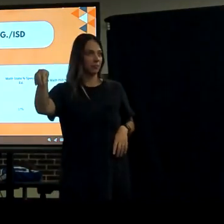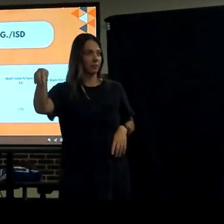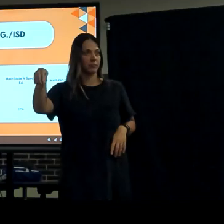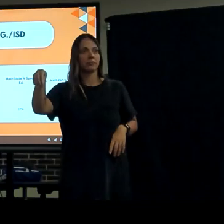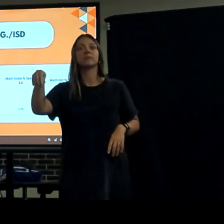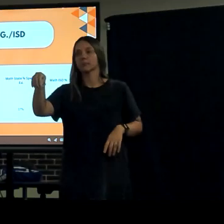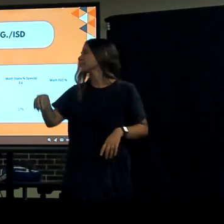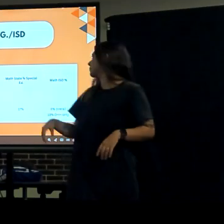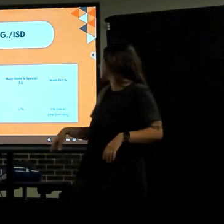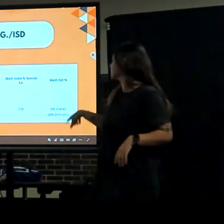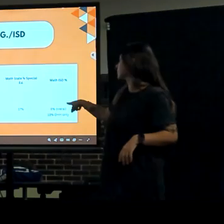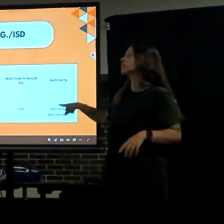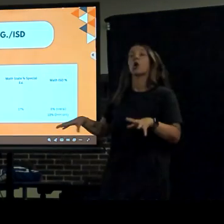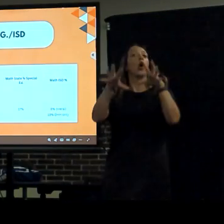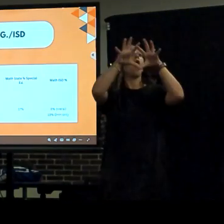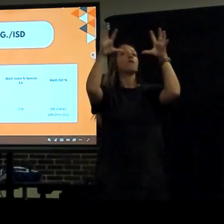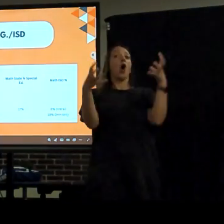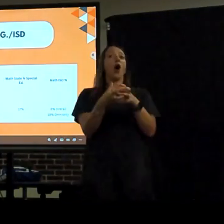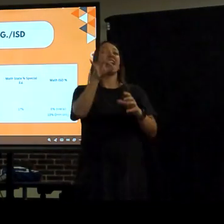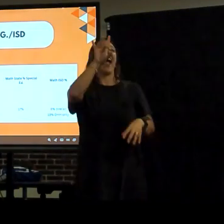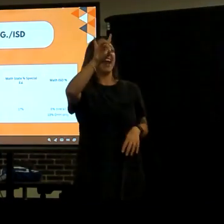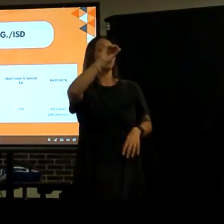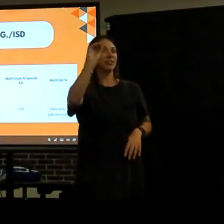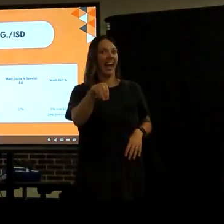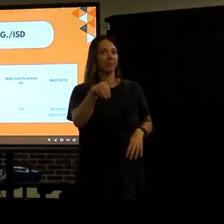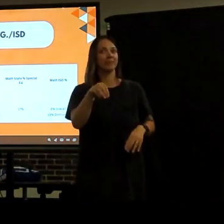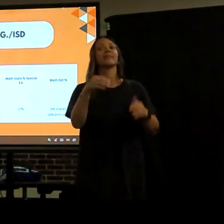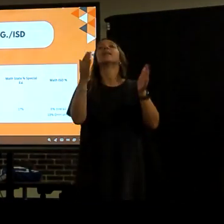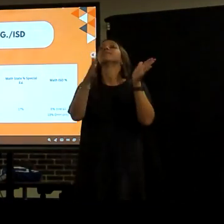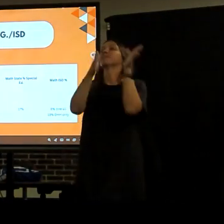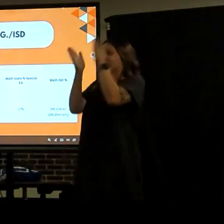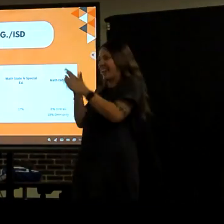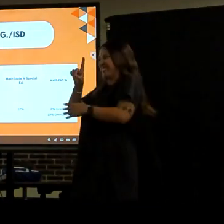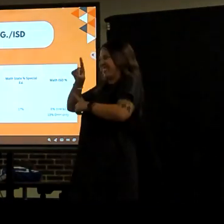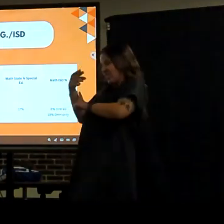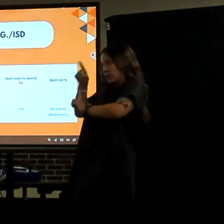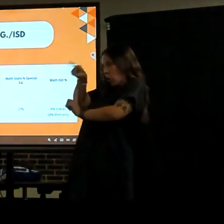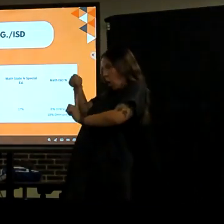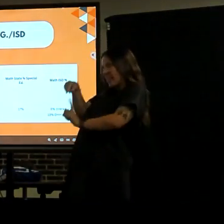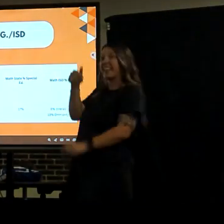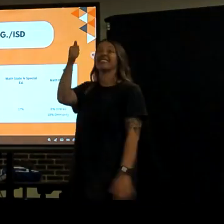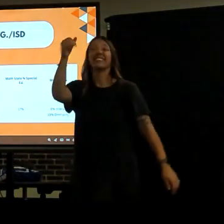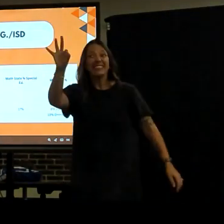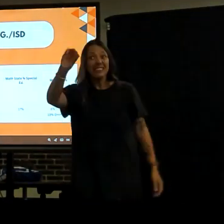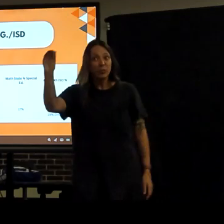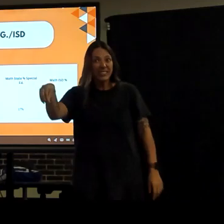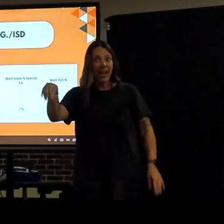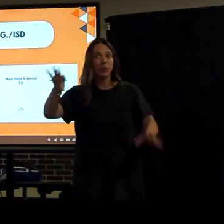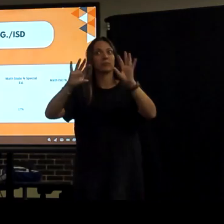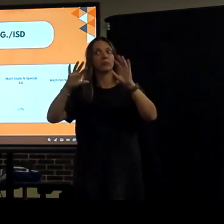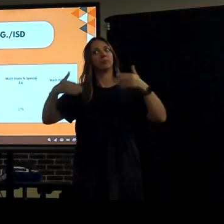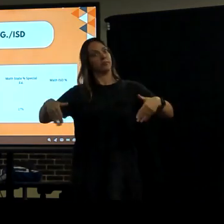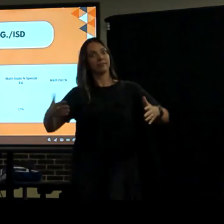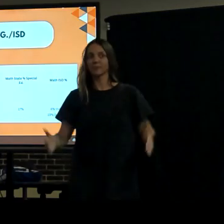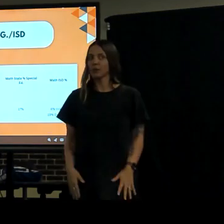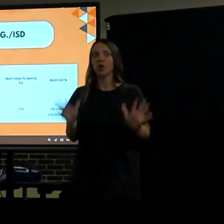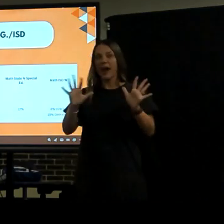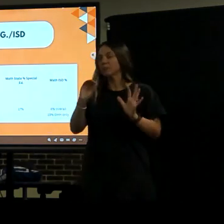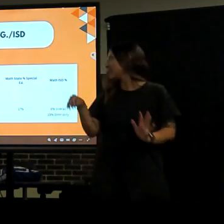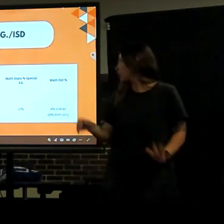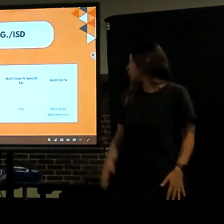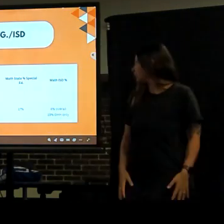special education, we're at 17%. And then overall in ISD, we're at 8%. With the DHH eligibility